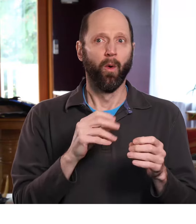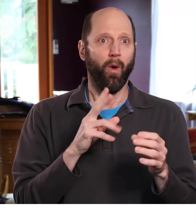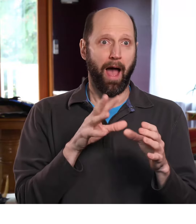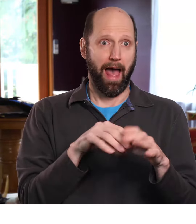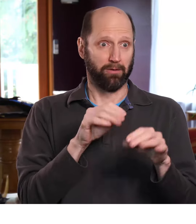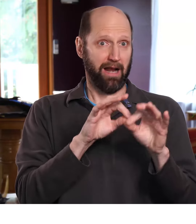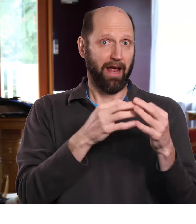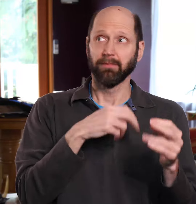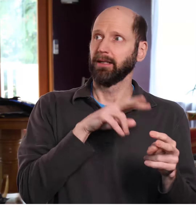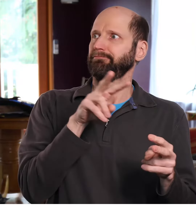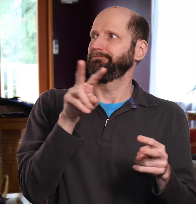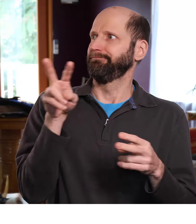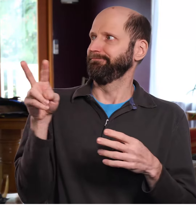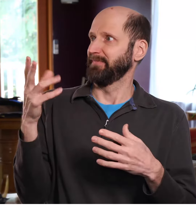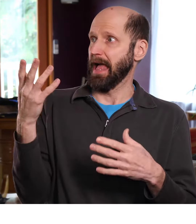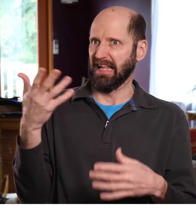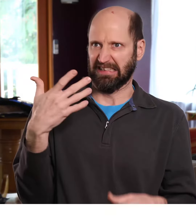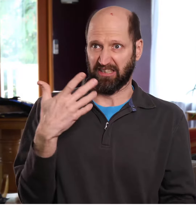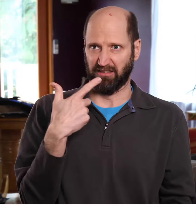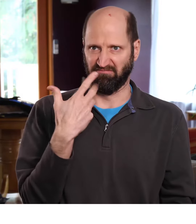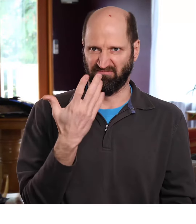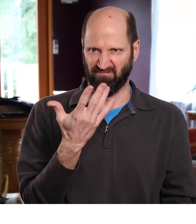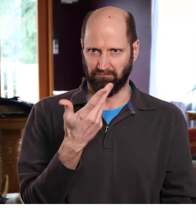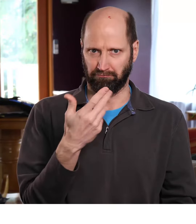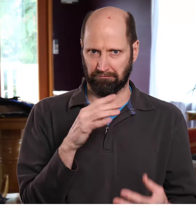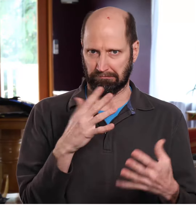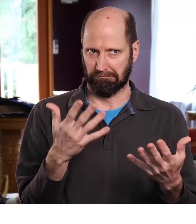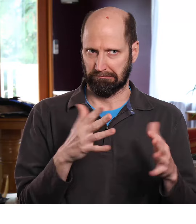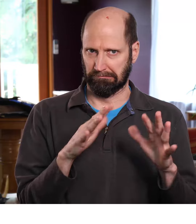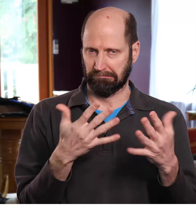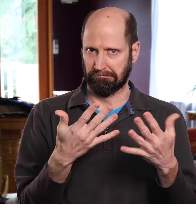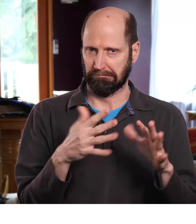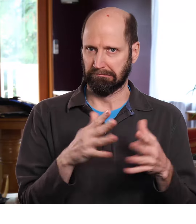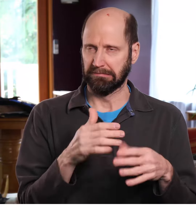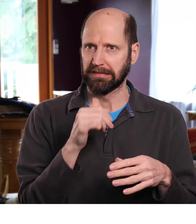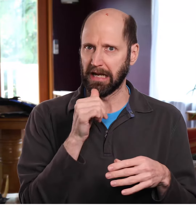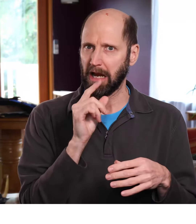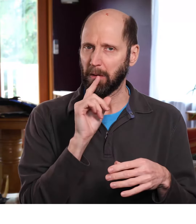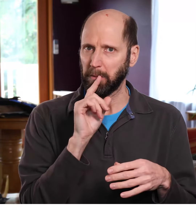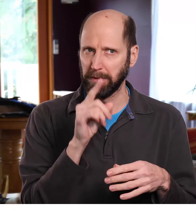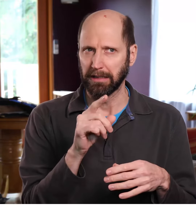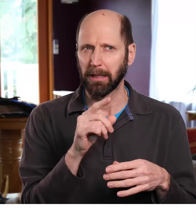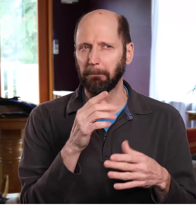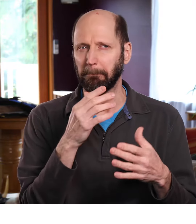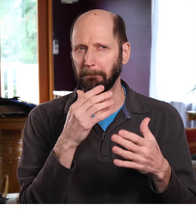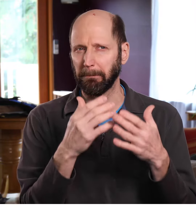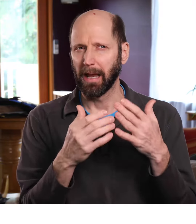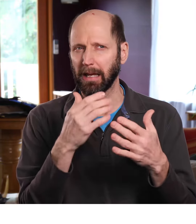Outside of the family, there wasn't really anyone. Perhaps in high